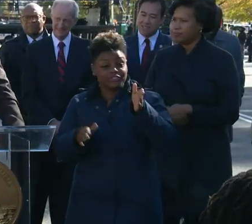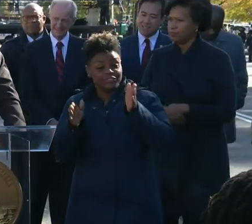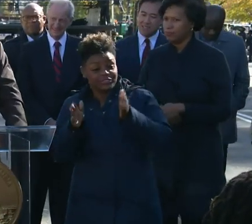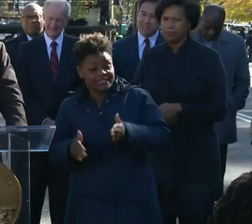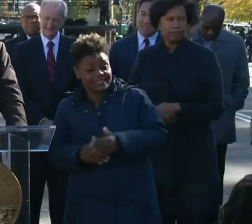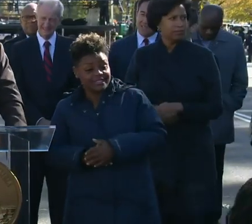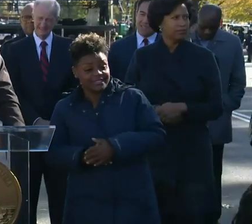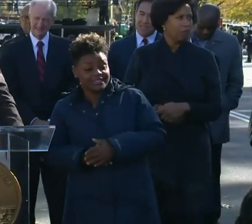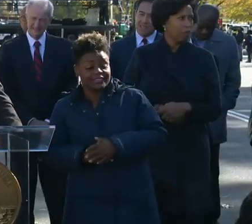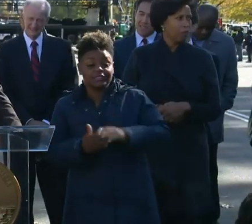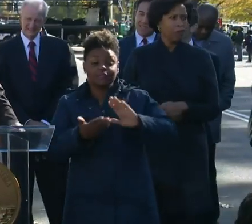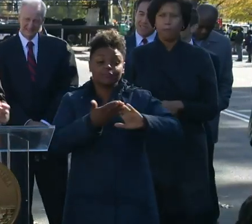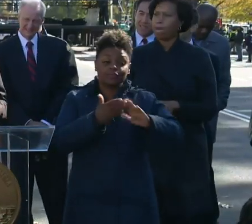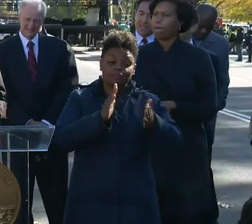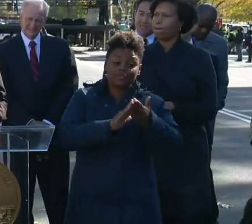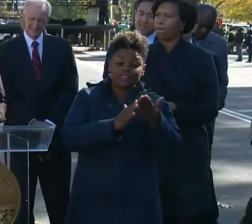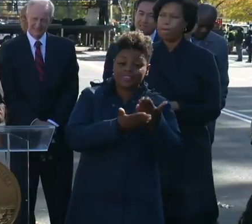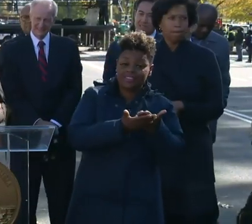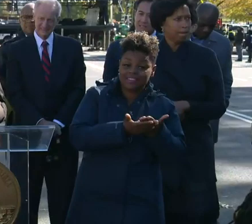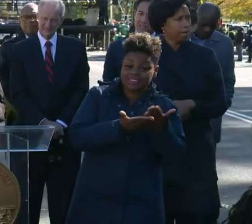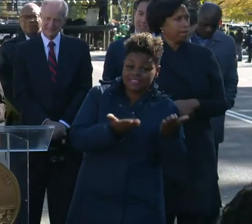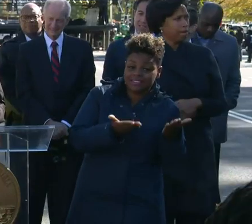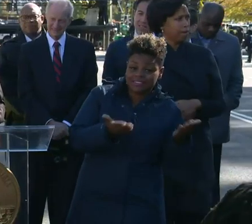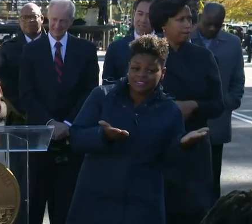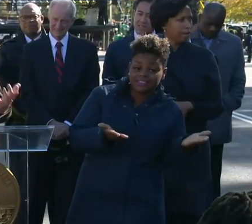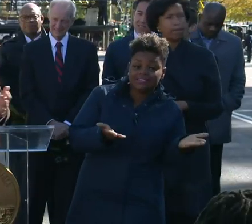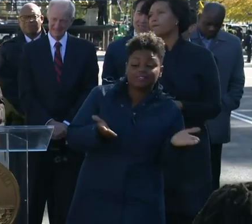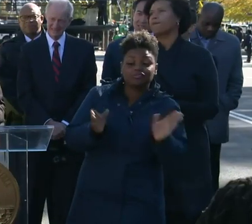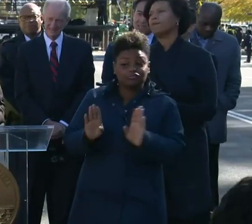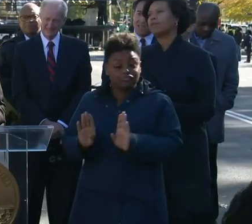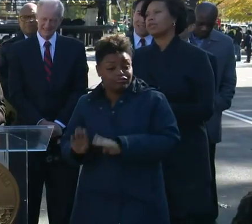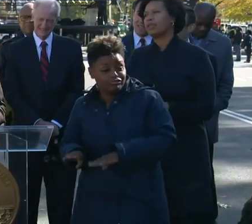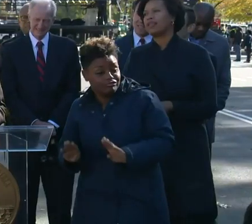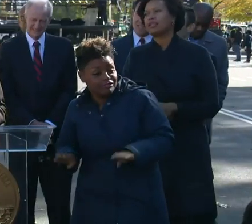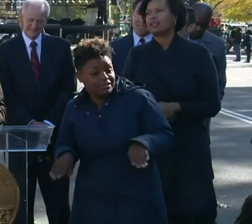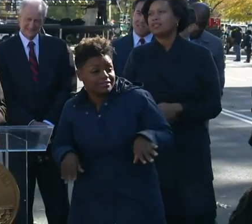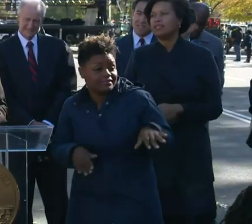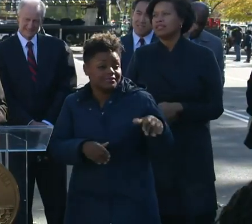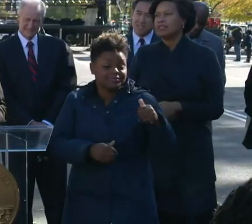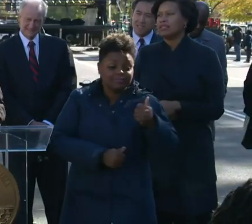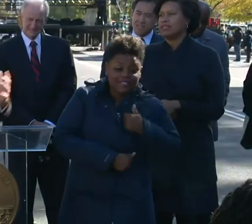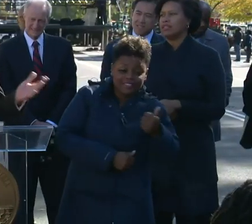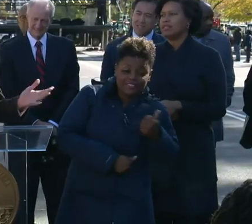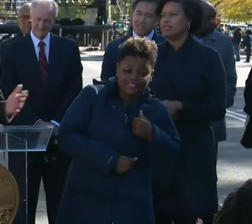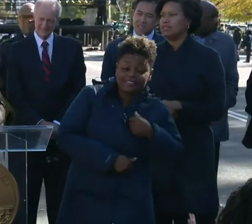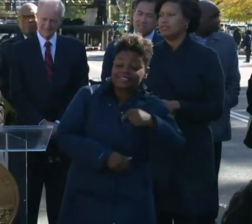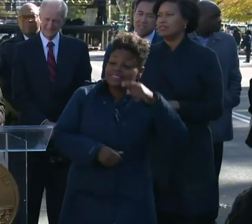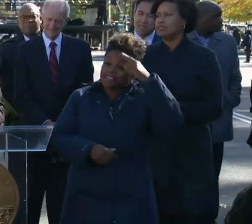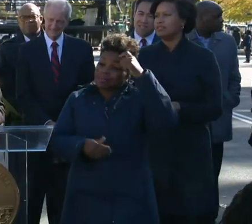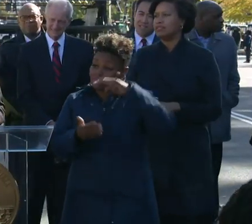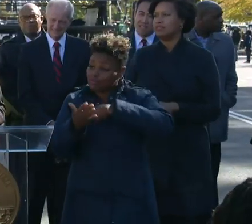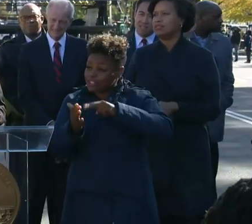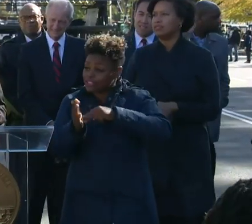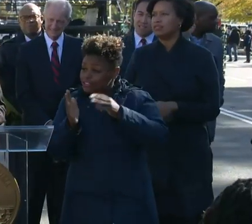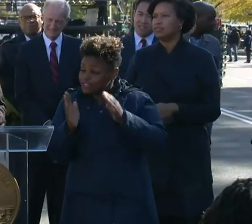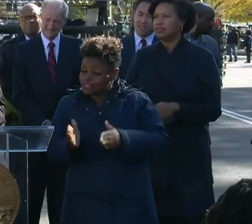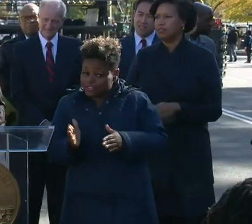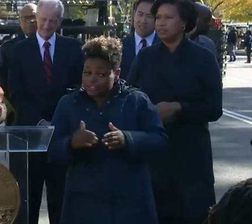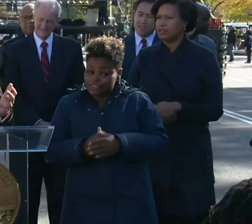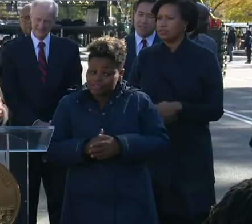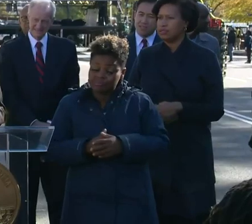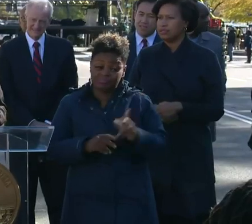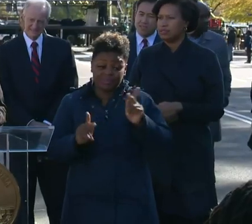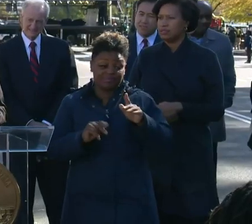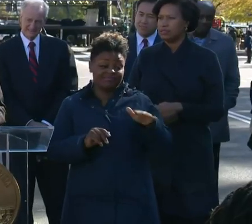of community assets, Little League kids, military, the summer readers that have been with us, people who we build fields with, as well